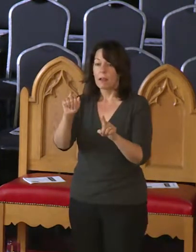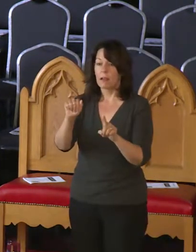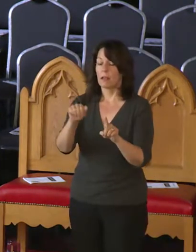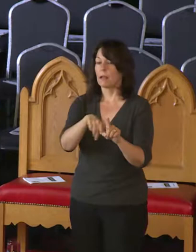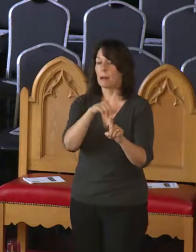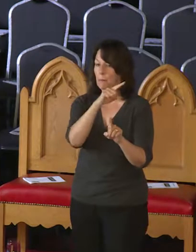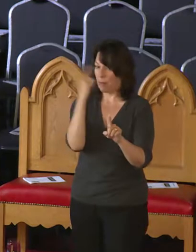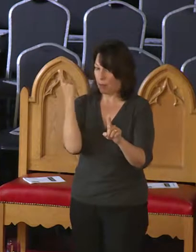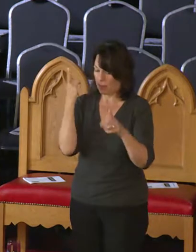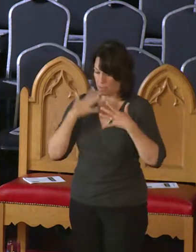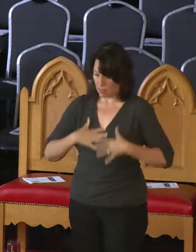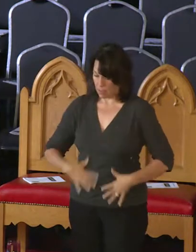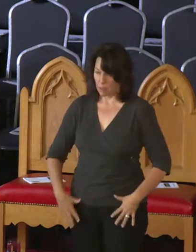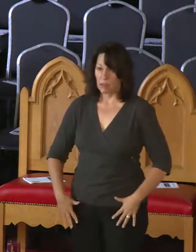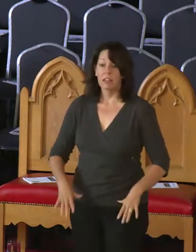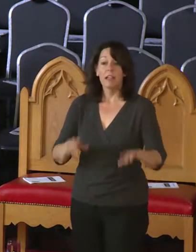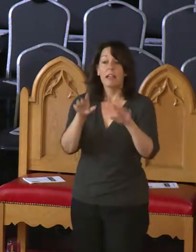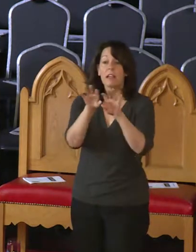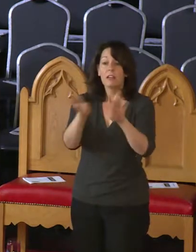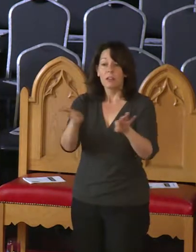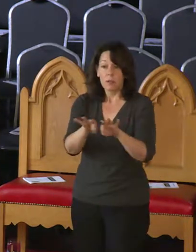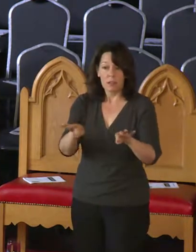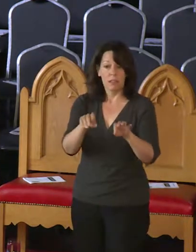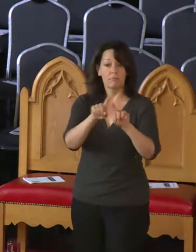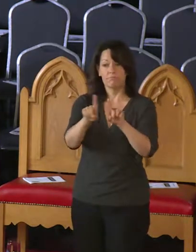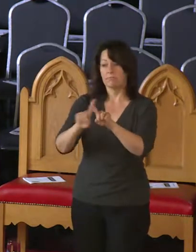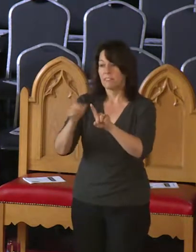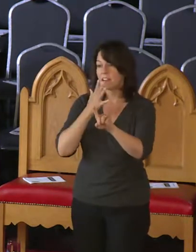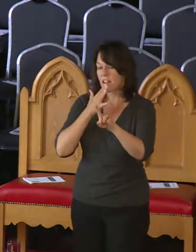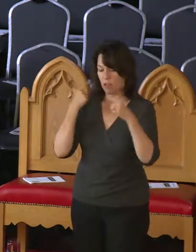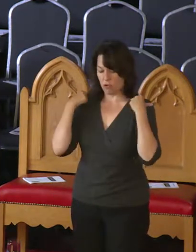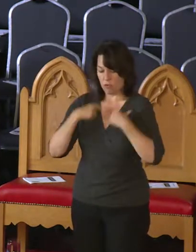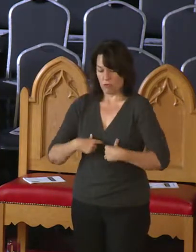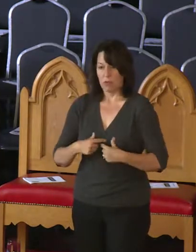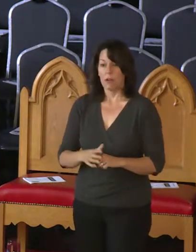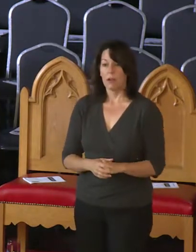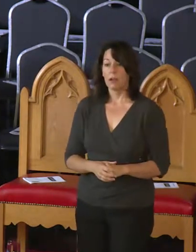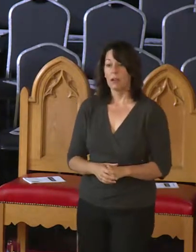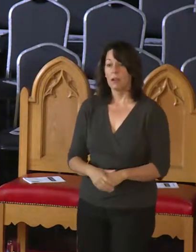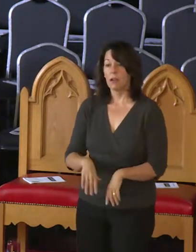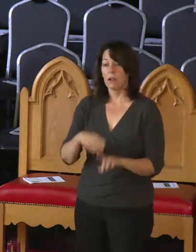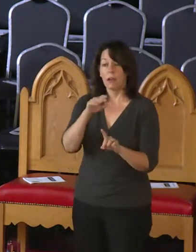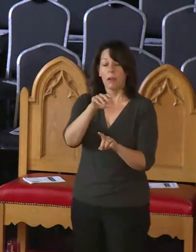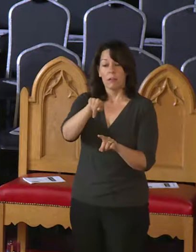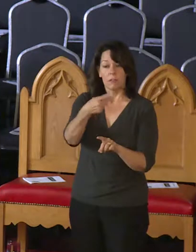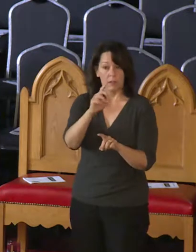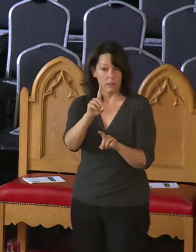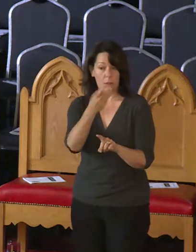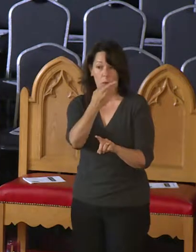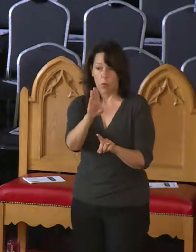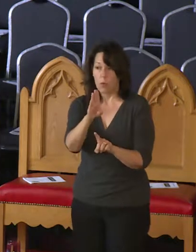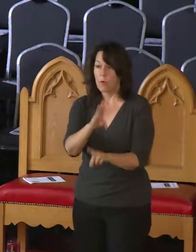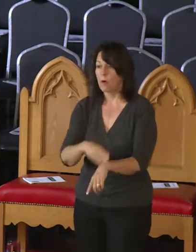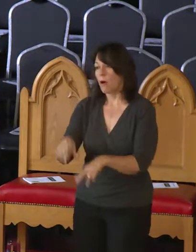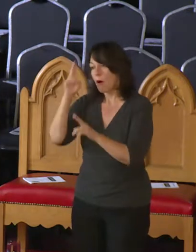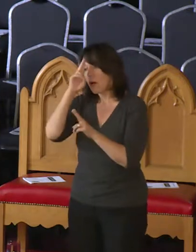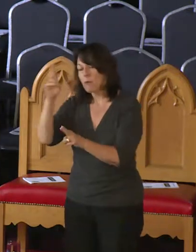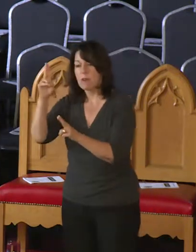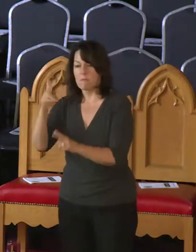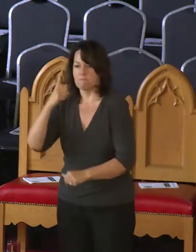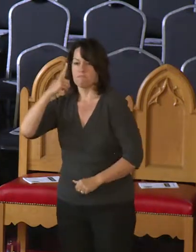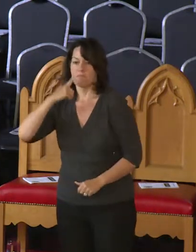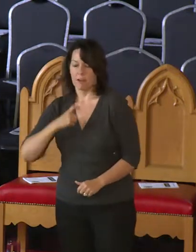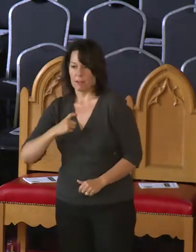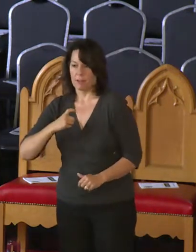degree program. The doctorates at the University of Guelph have a bright blue gown, and the honorary degrees are red. The University of Guelph